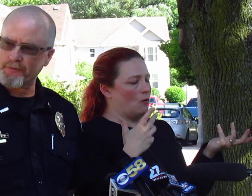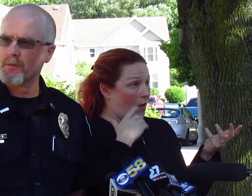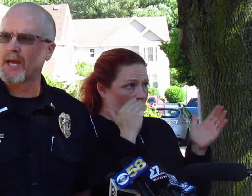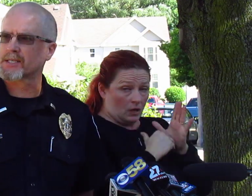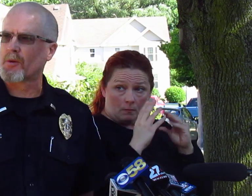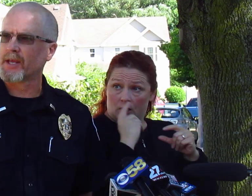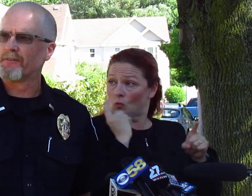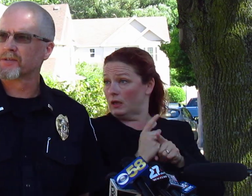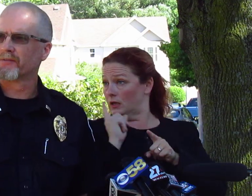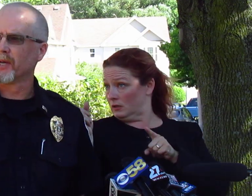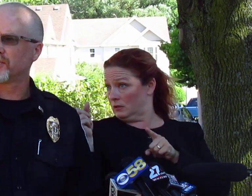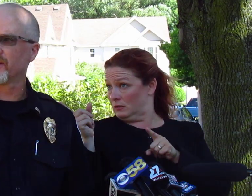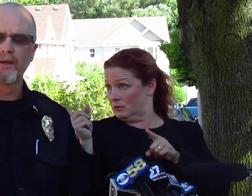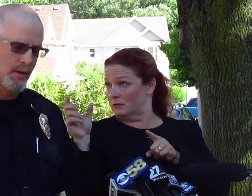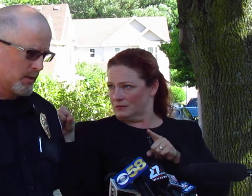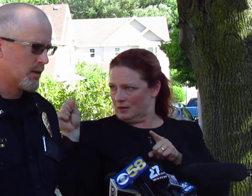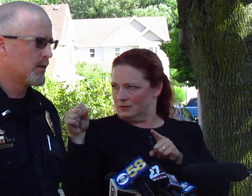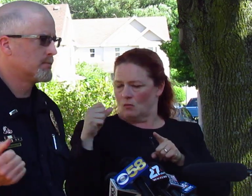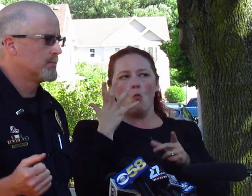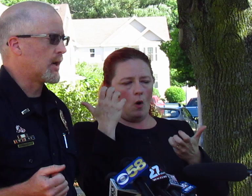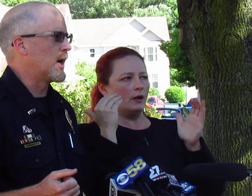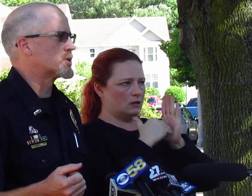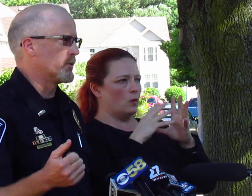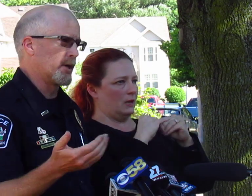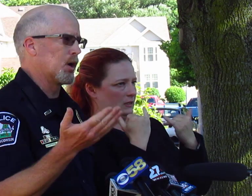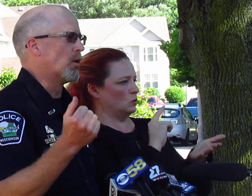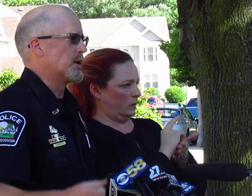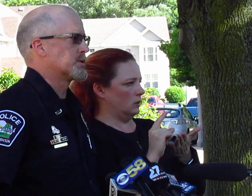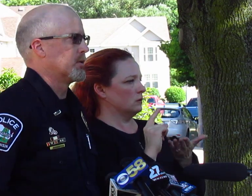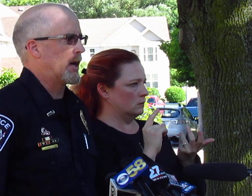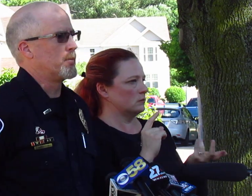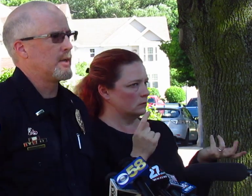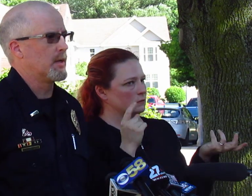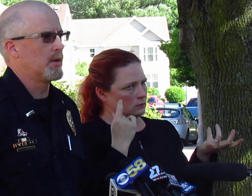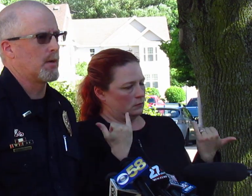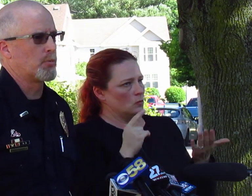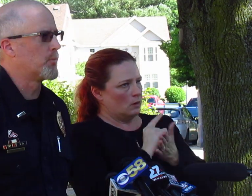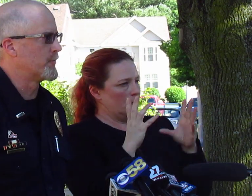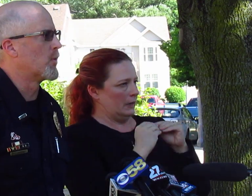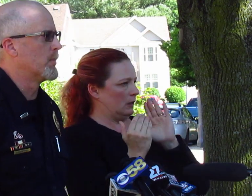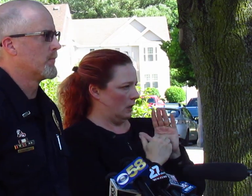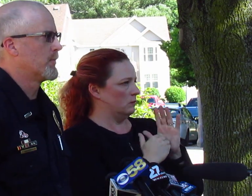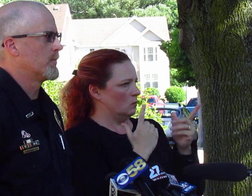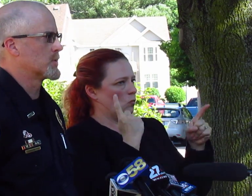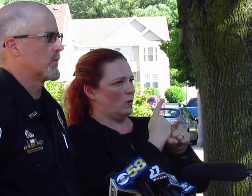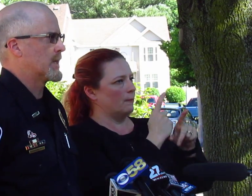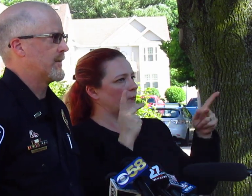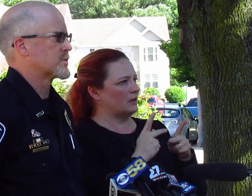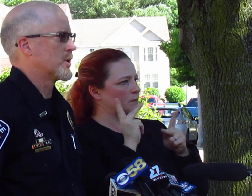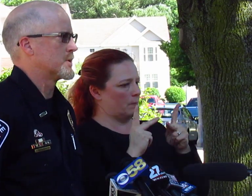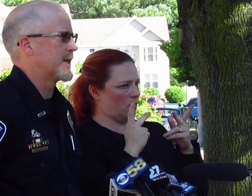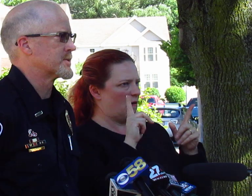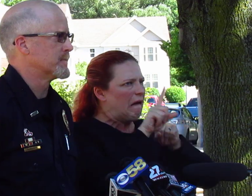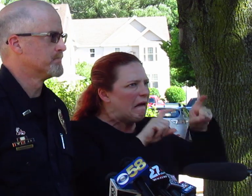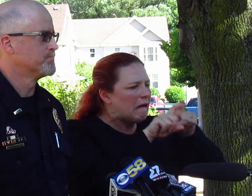to confirm that, because I don't want to give false information. We'd like to see another one this week. All right, so there you go. And so that would be an appropriate forum for those folks to